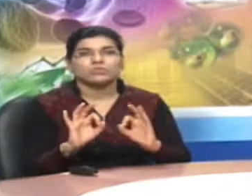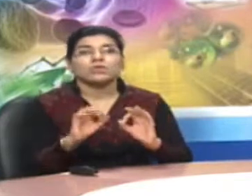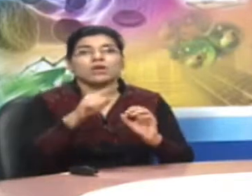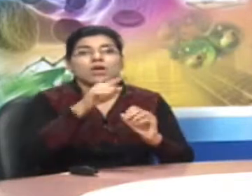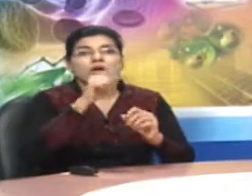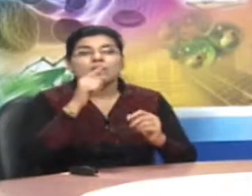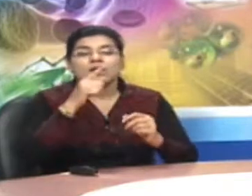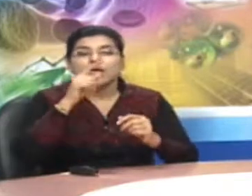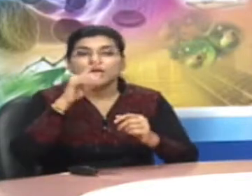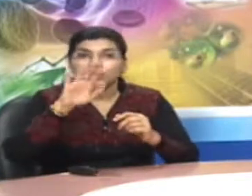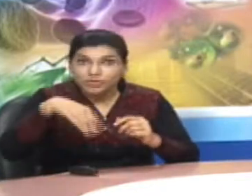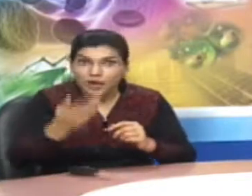print it.